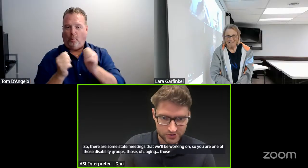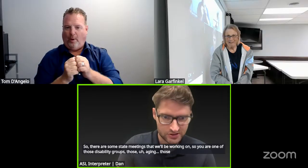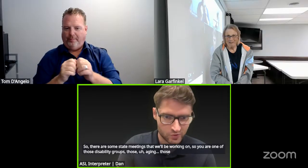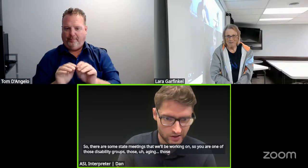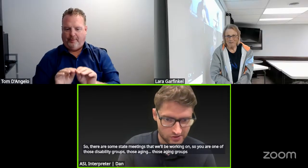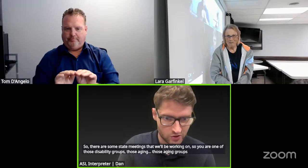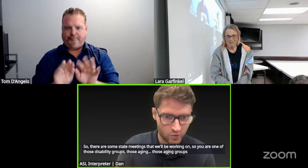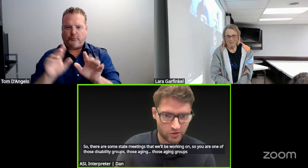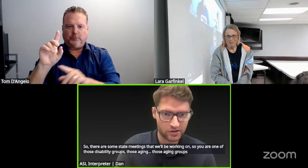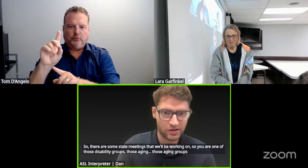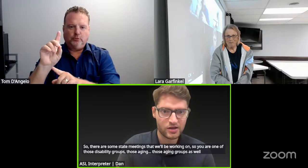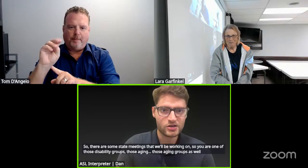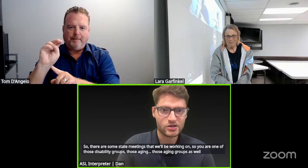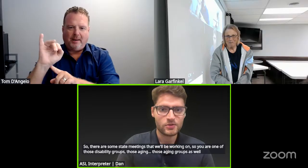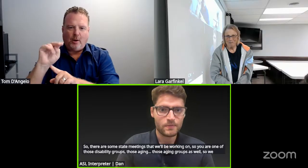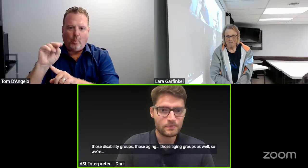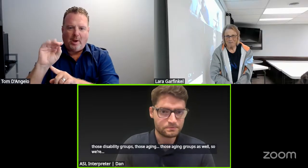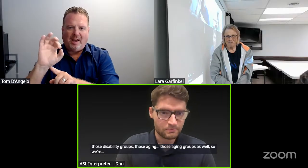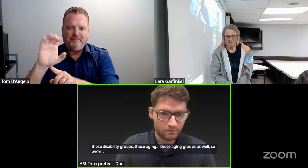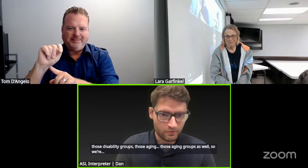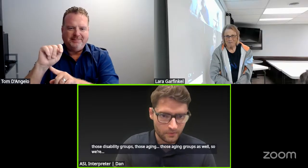those aging groups as well. So we're